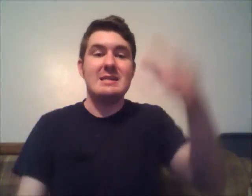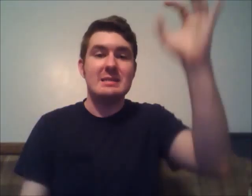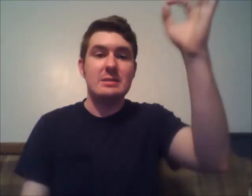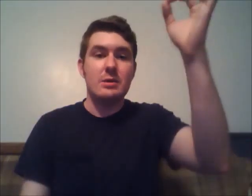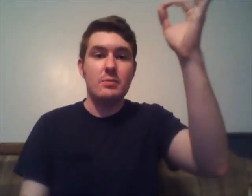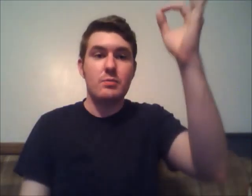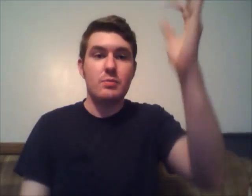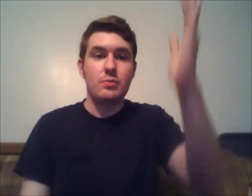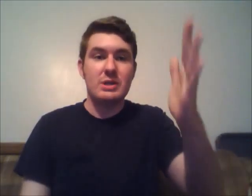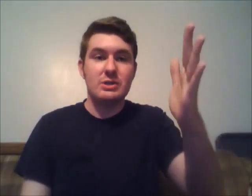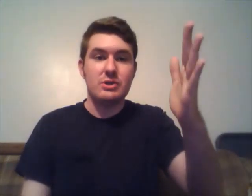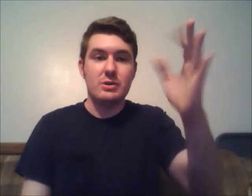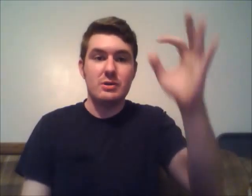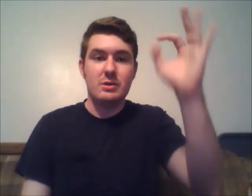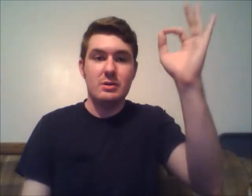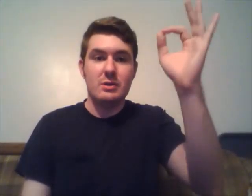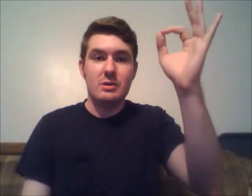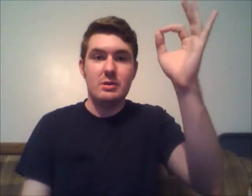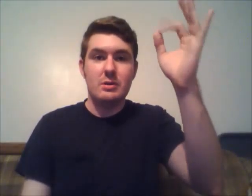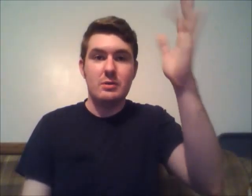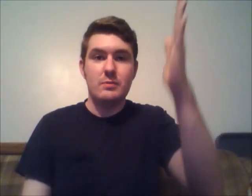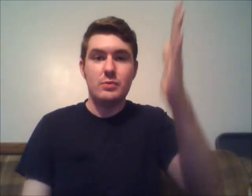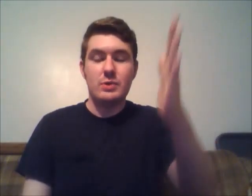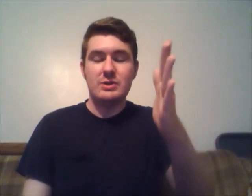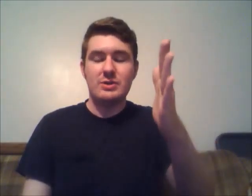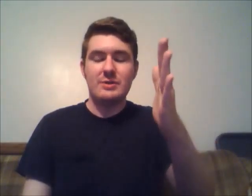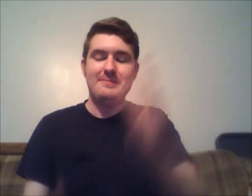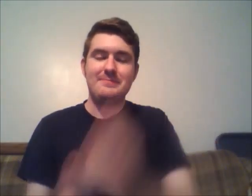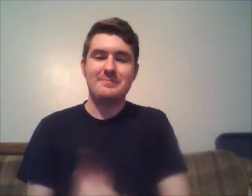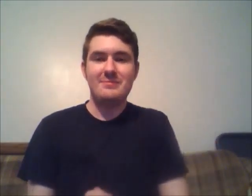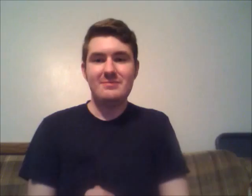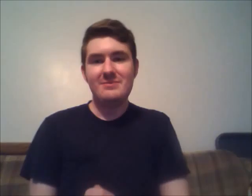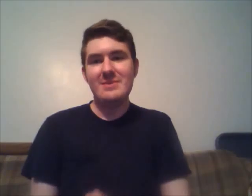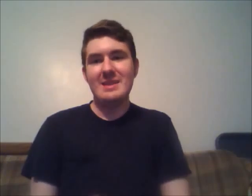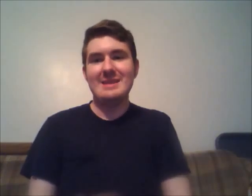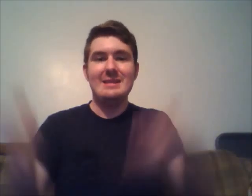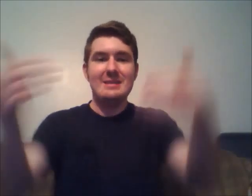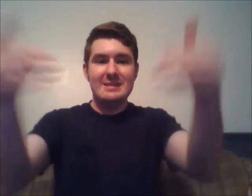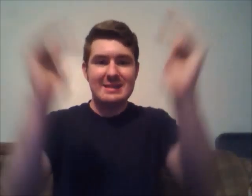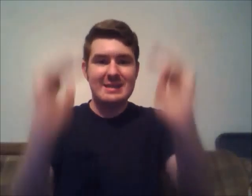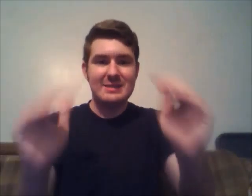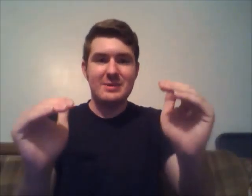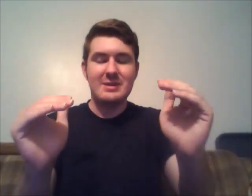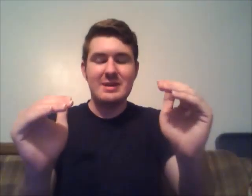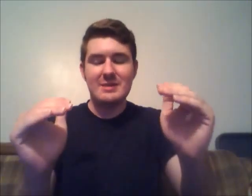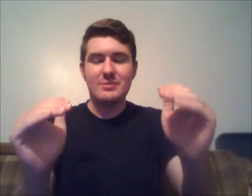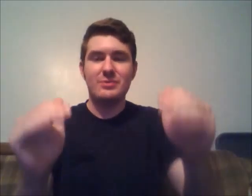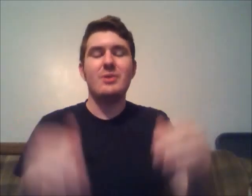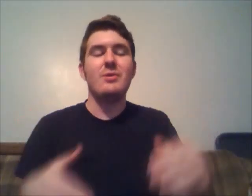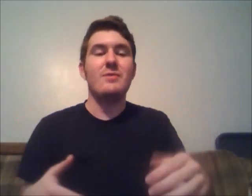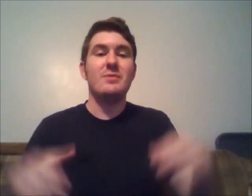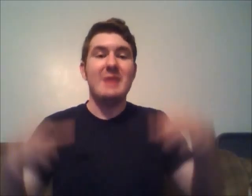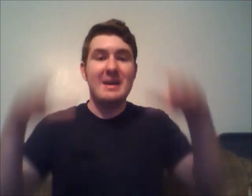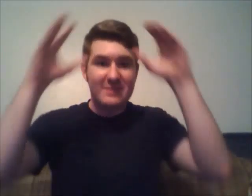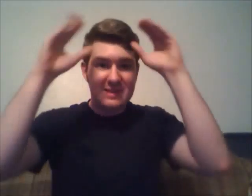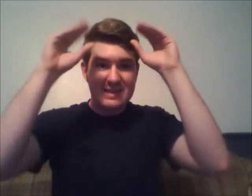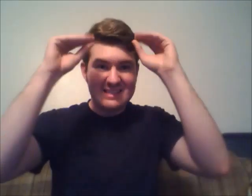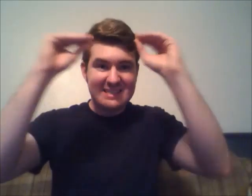is preacher. Preacher. And the next one that we'll go over, we have this is a sign